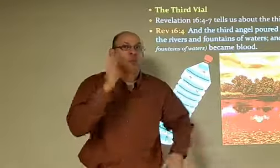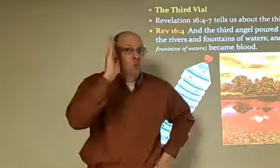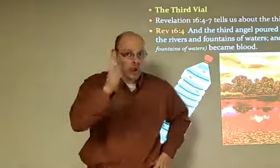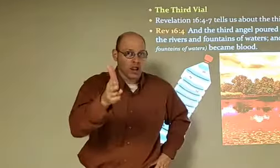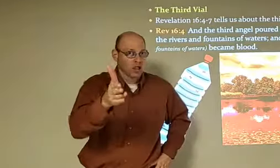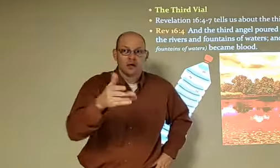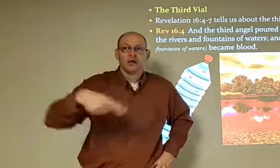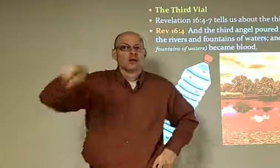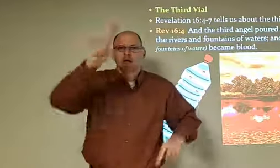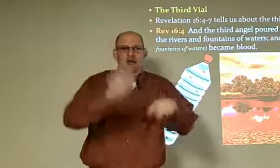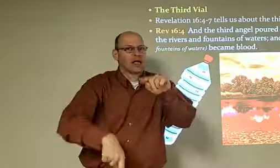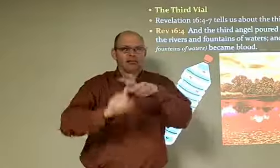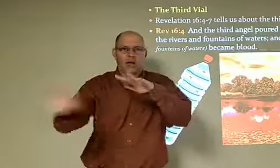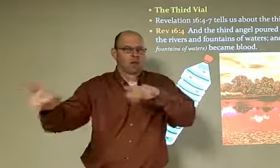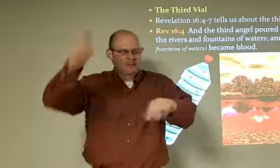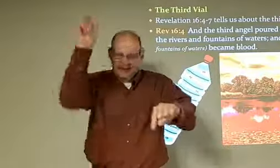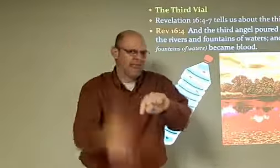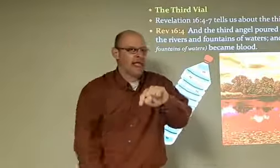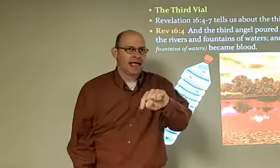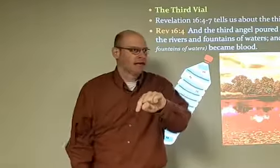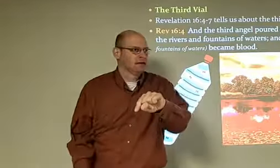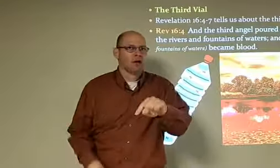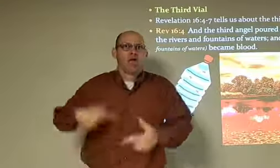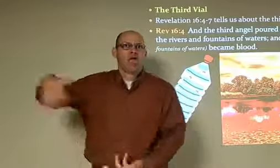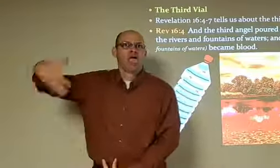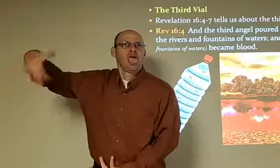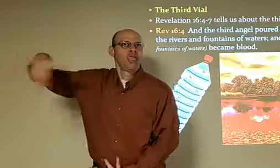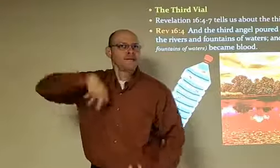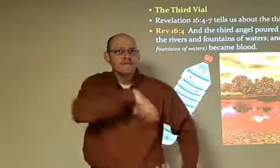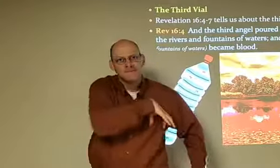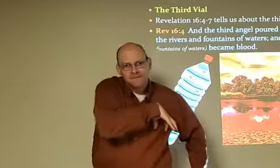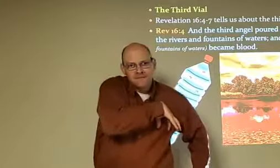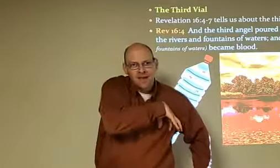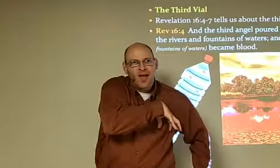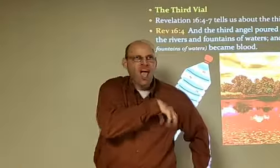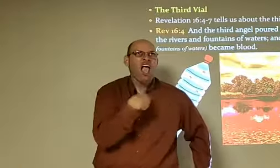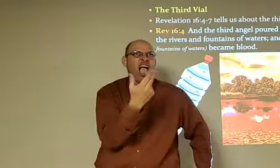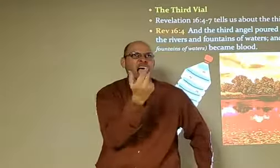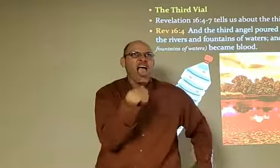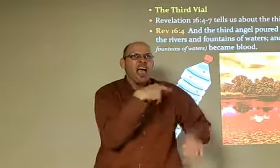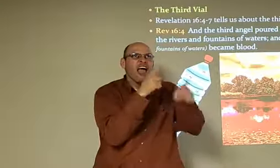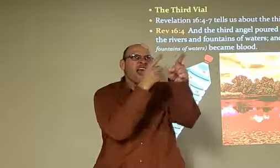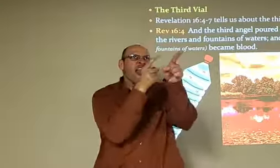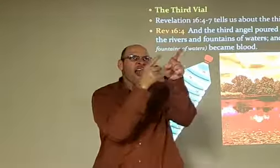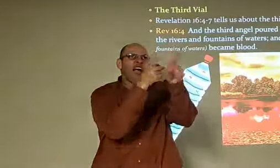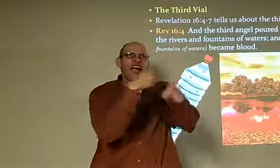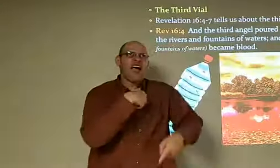Because no one can escape the wrath of God. So explain that to me. If you ration food and you're like, you